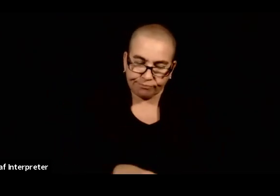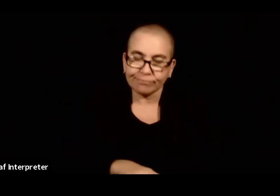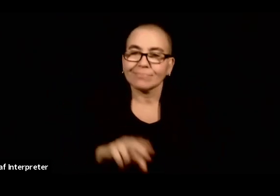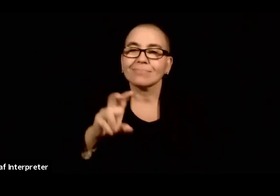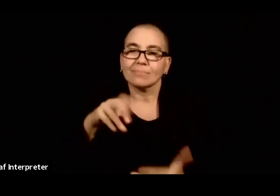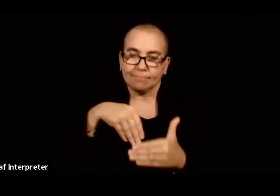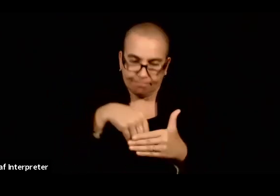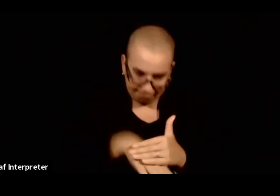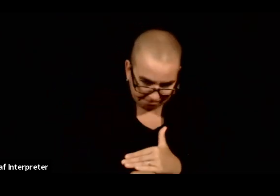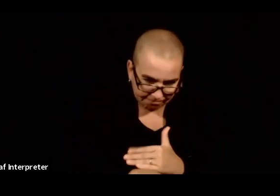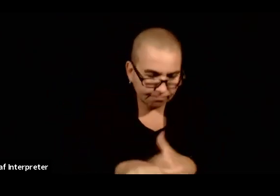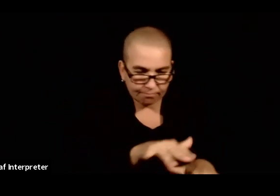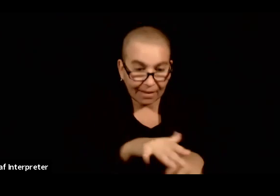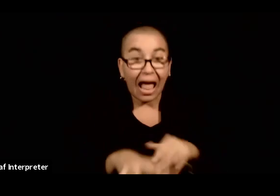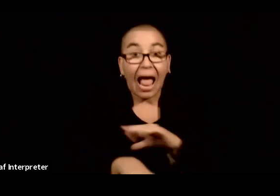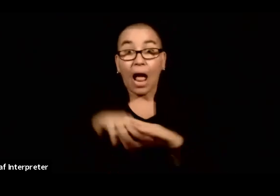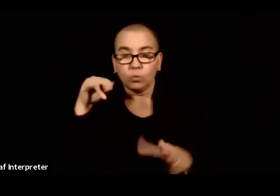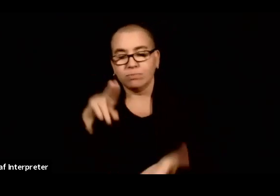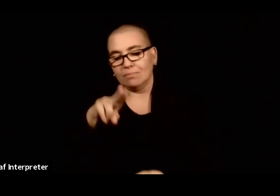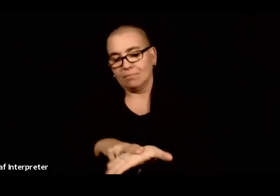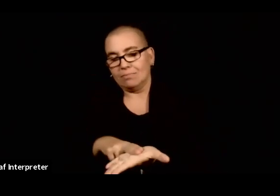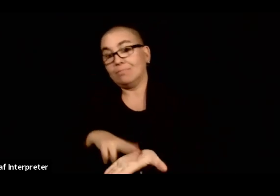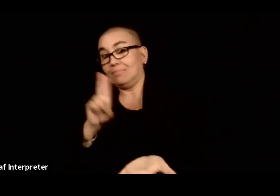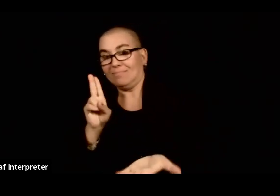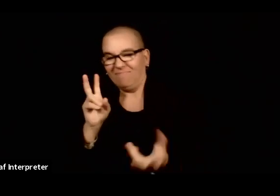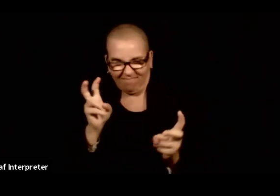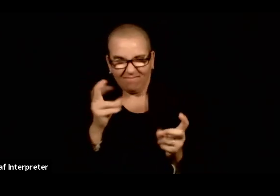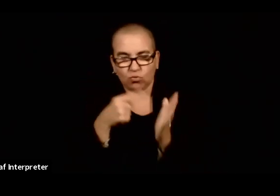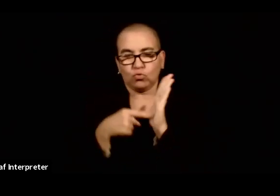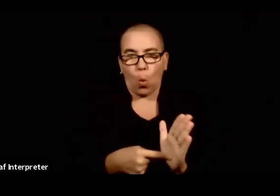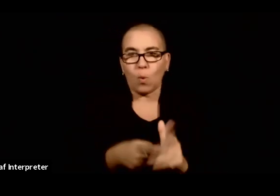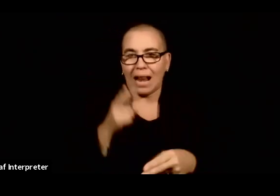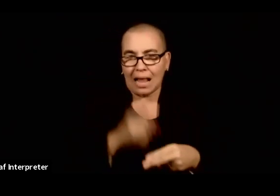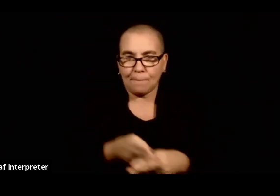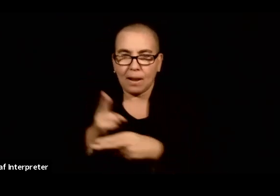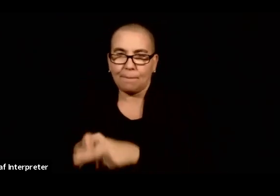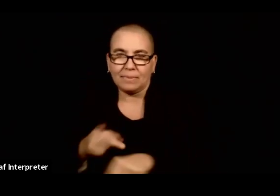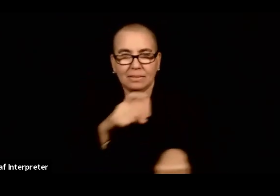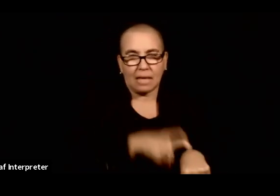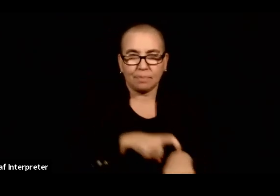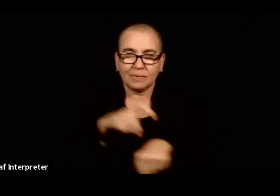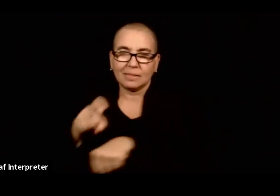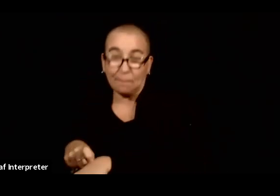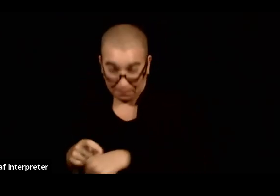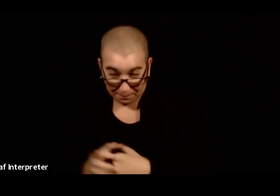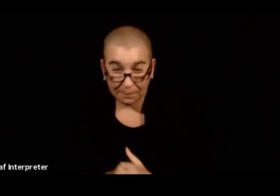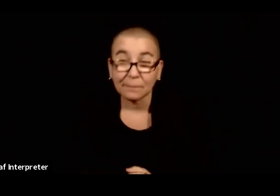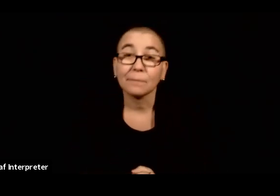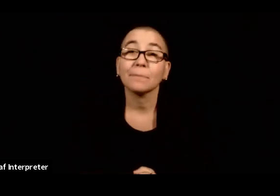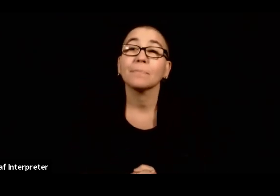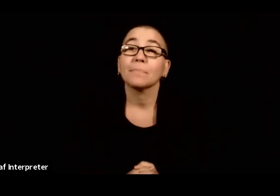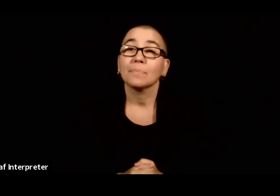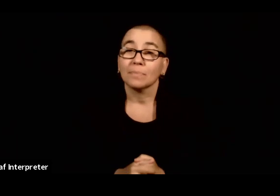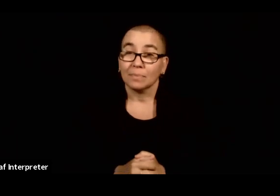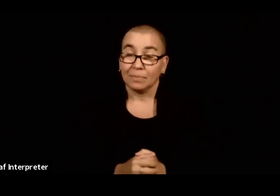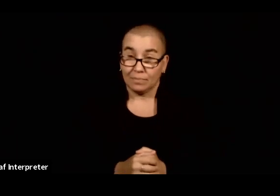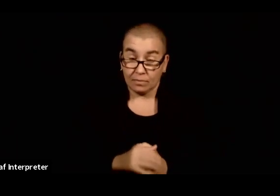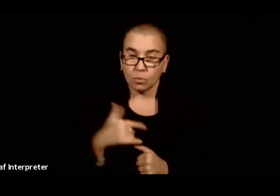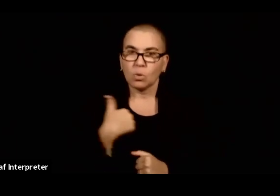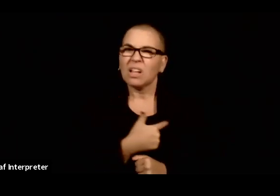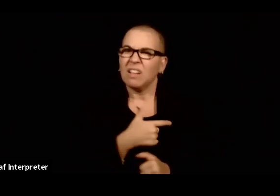tracing based on where an individual has been. And then also the facility has the ability to monitor the